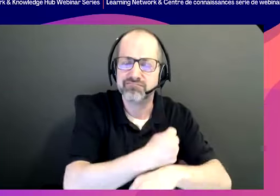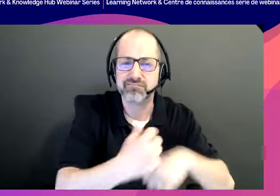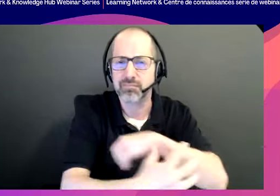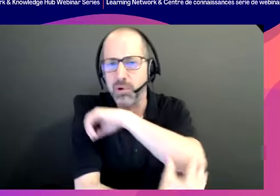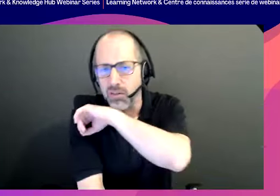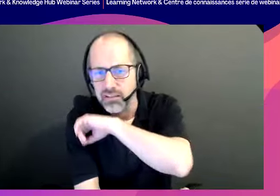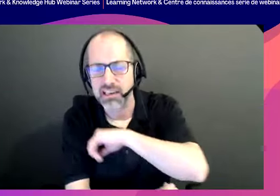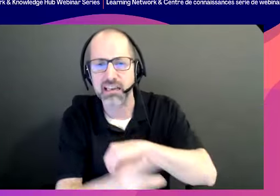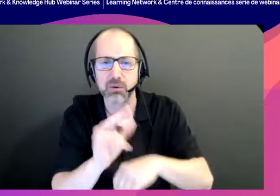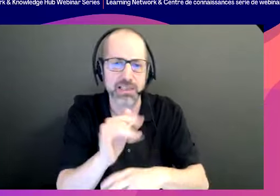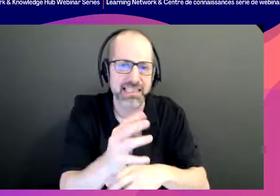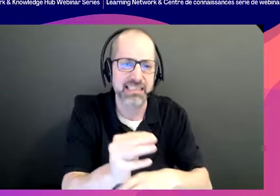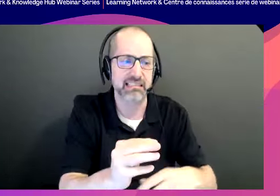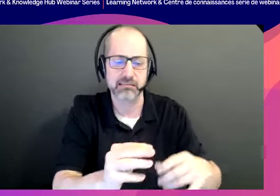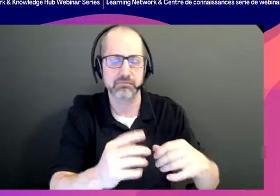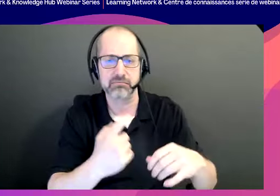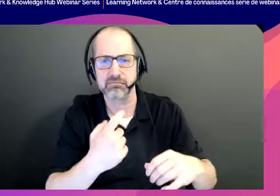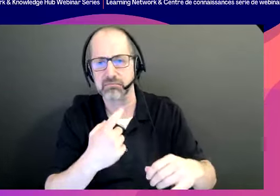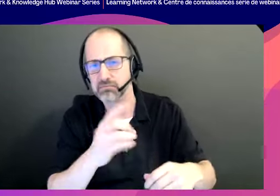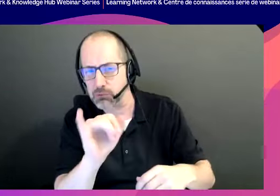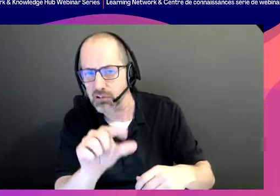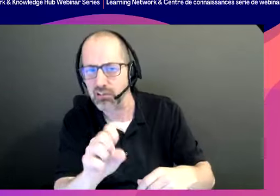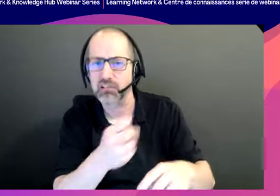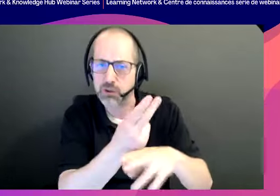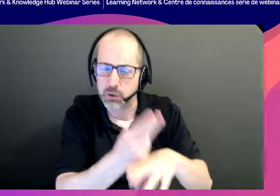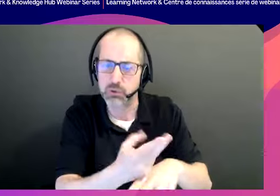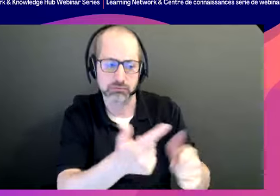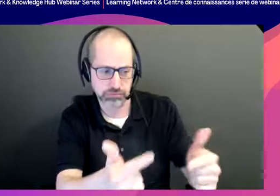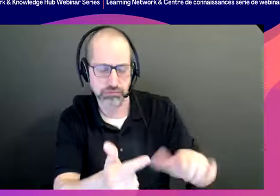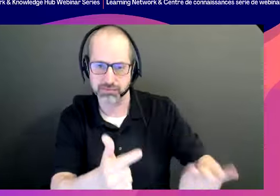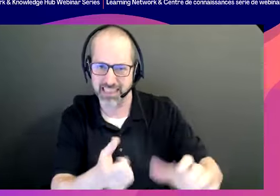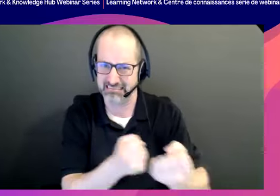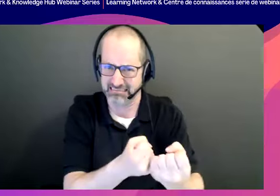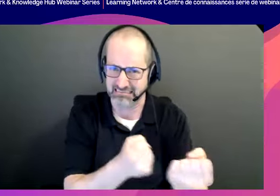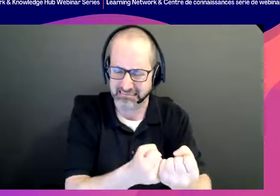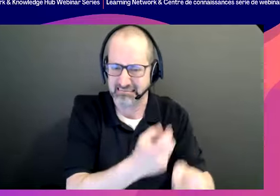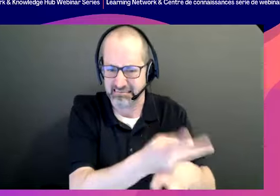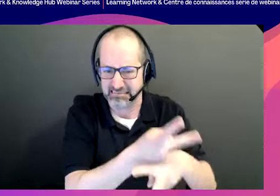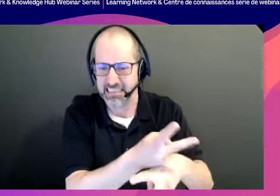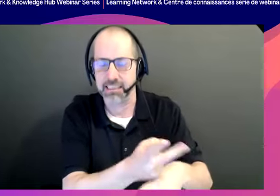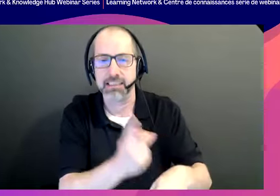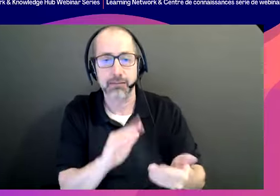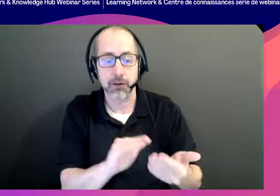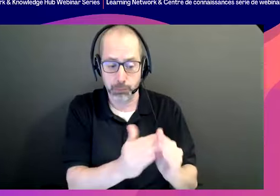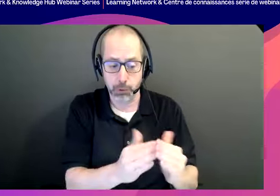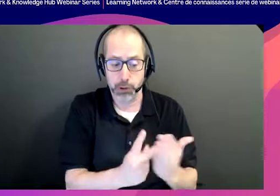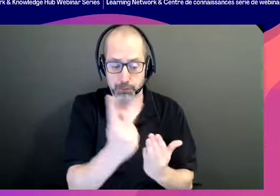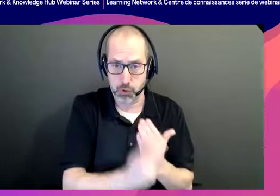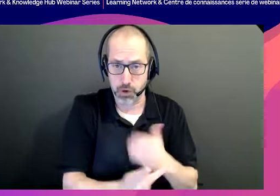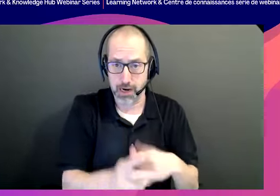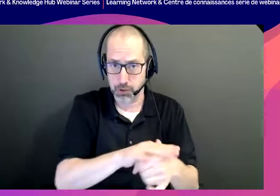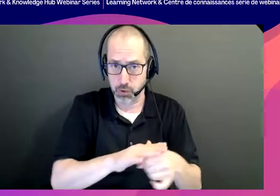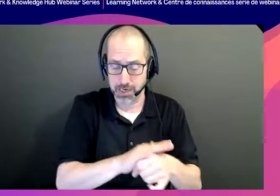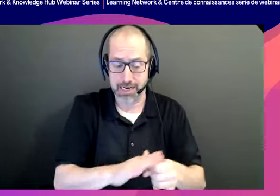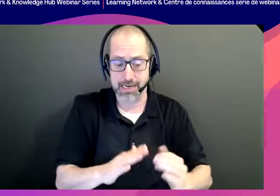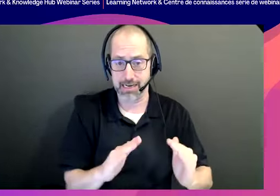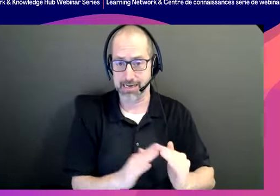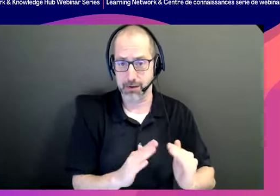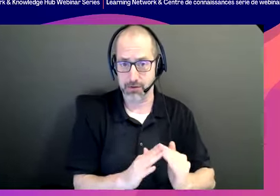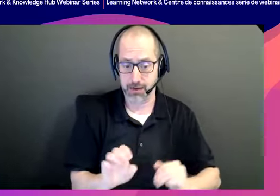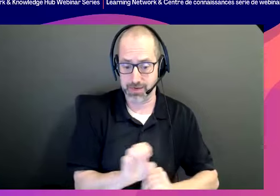issues. Shiway is an interdisciplinary community program located in the downtown east side, which provides harm